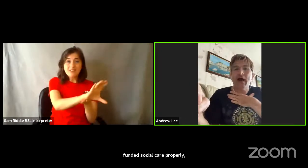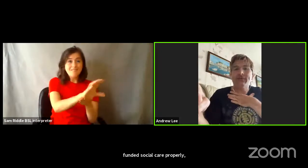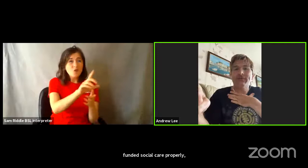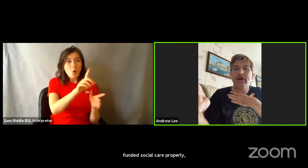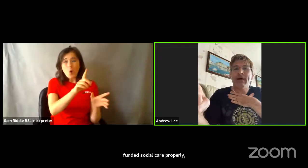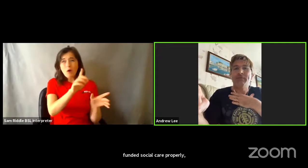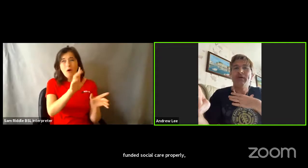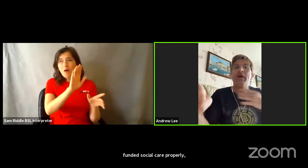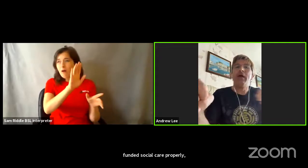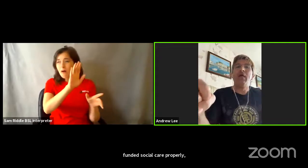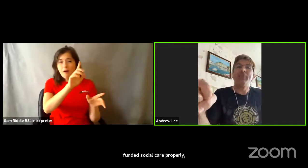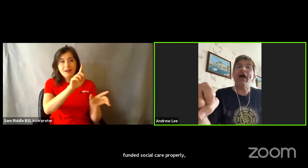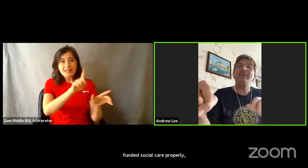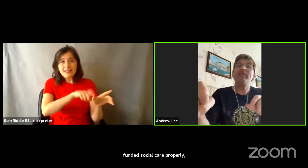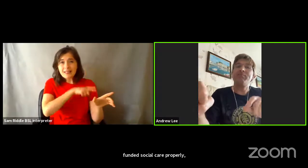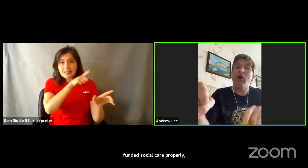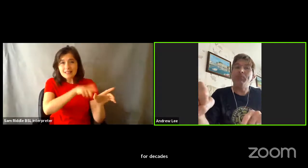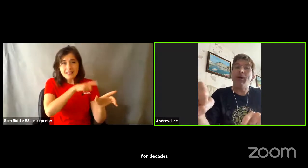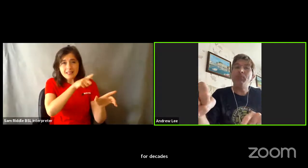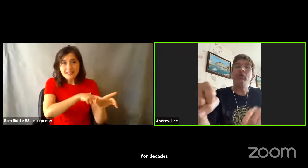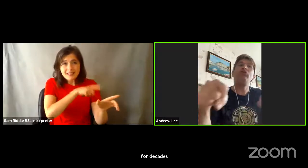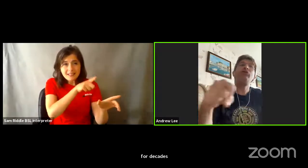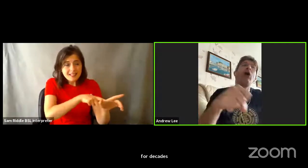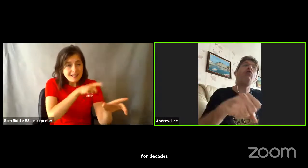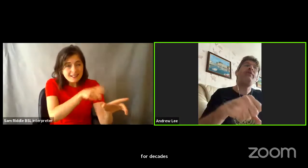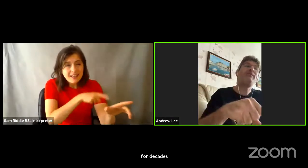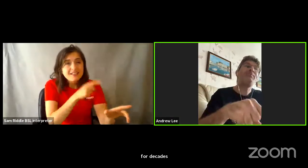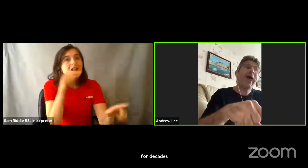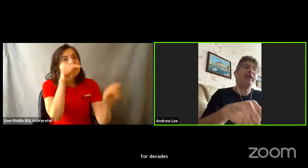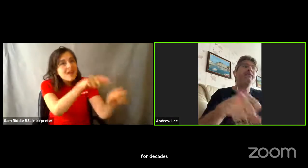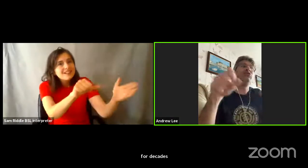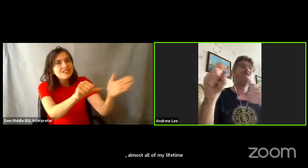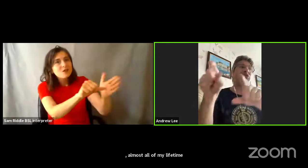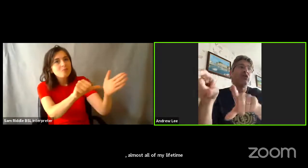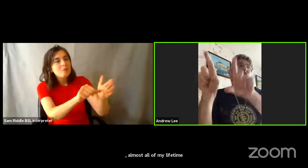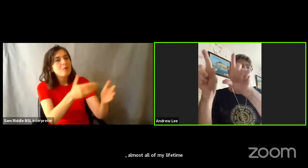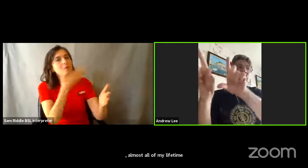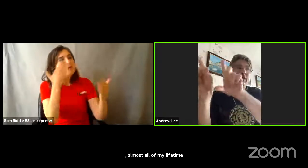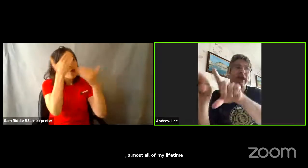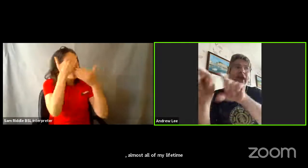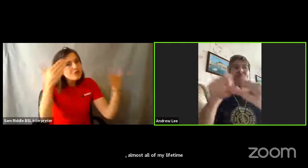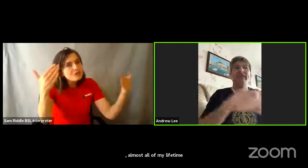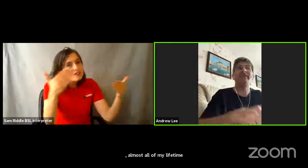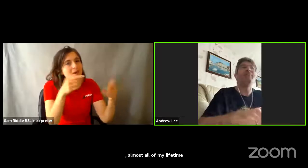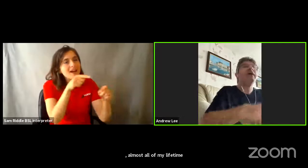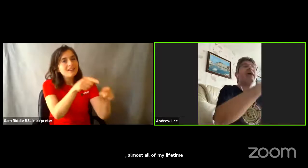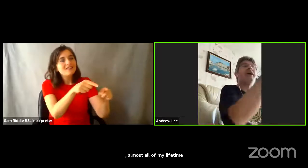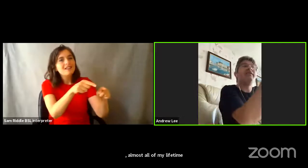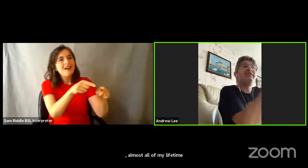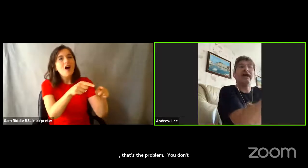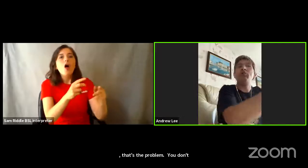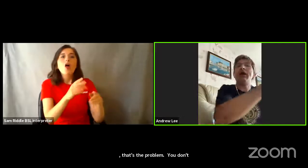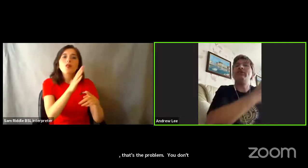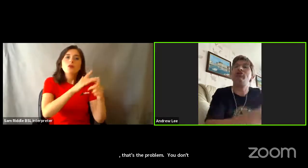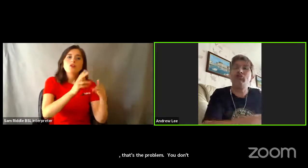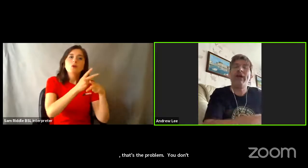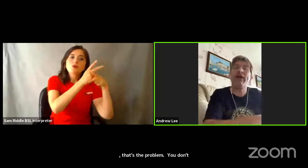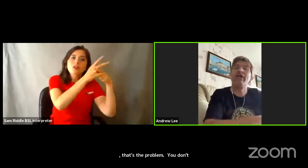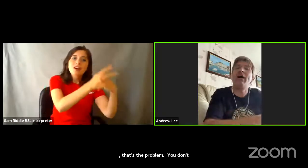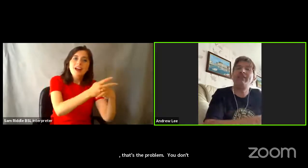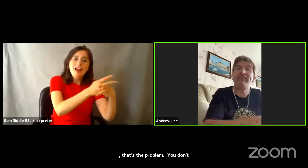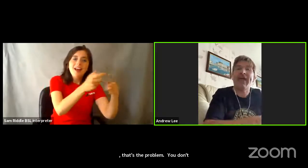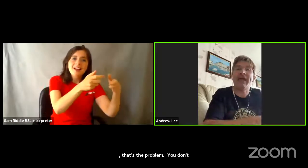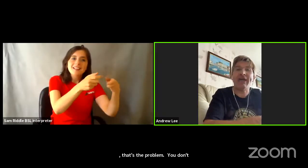my lifetime, that's the problem. You don't respect the social care system in the same way as